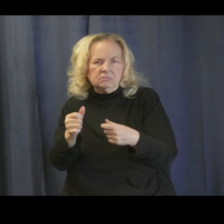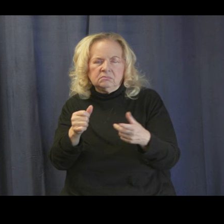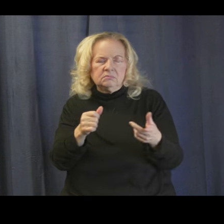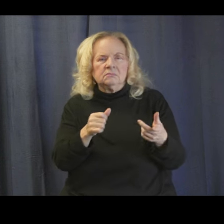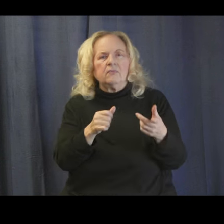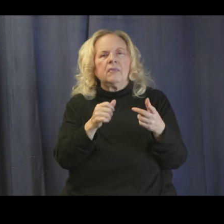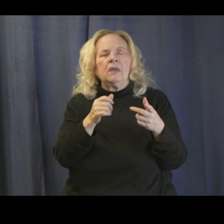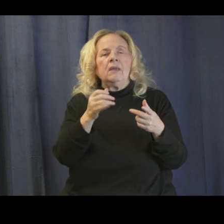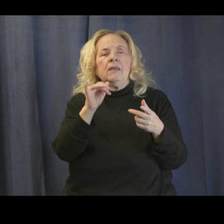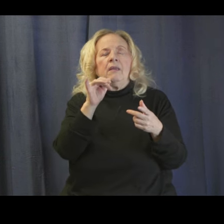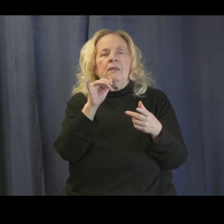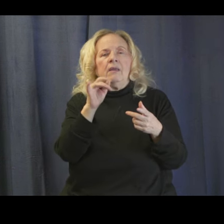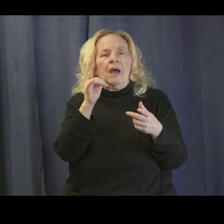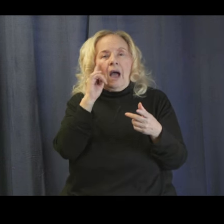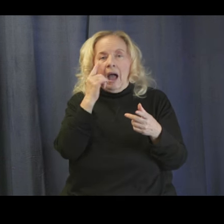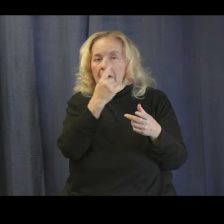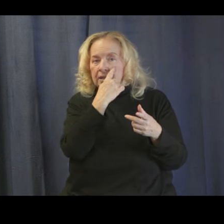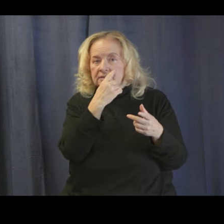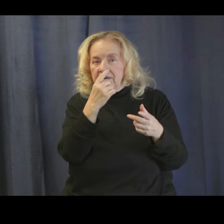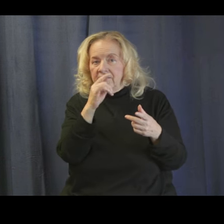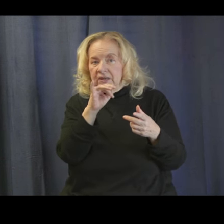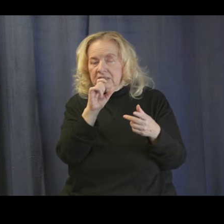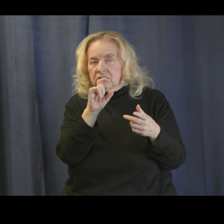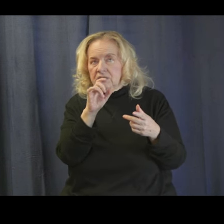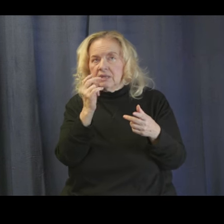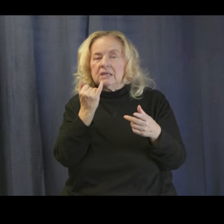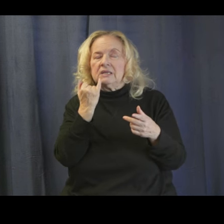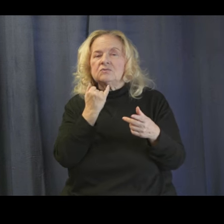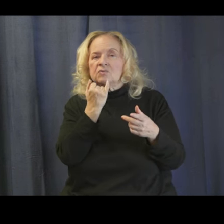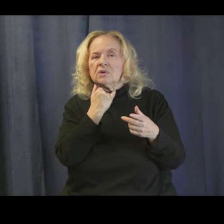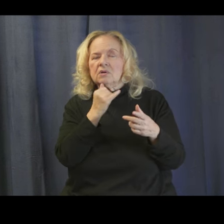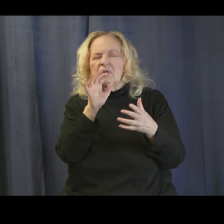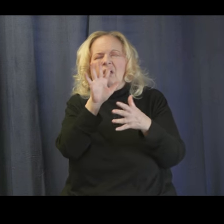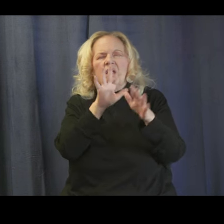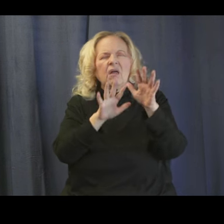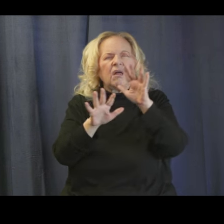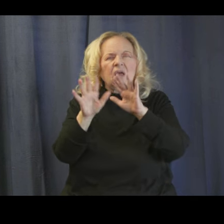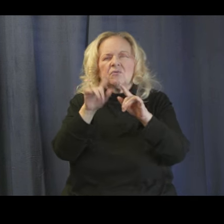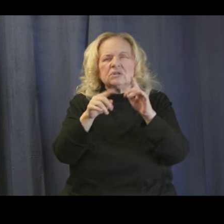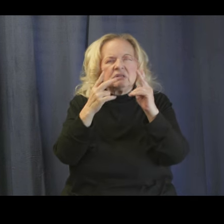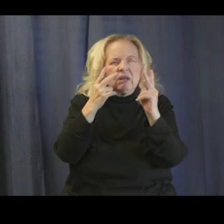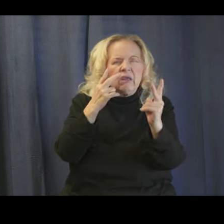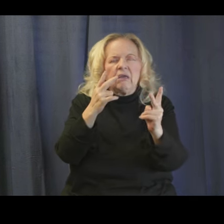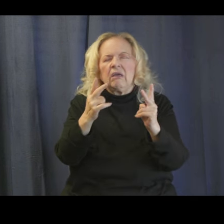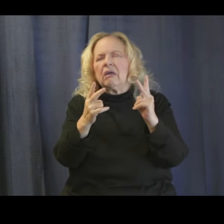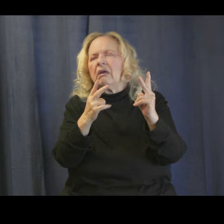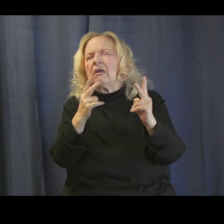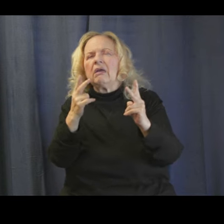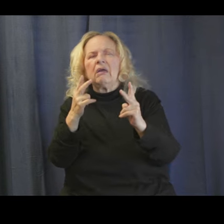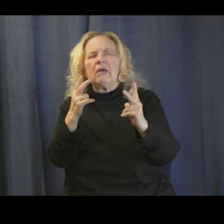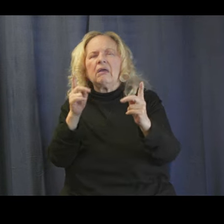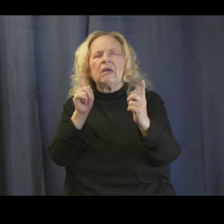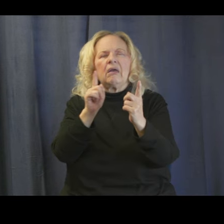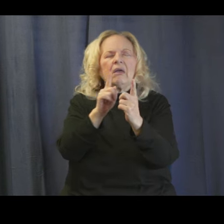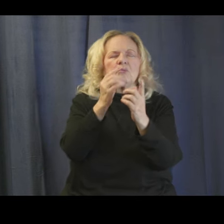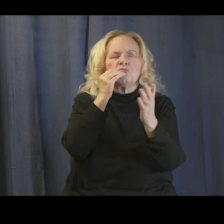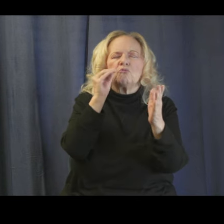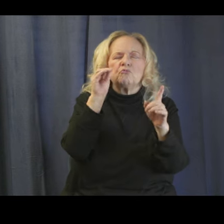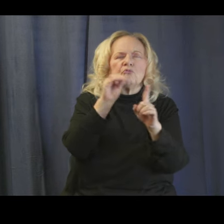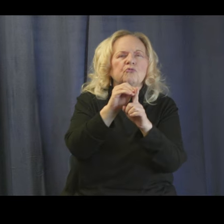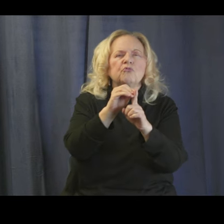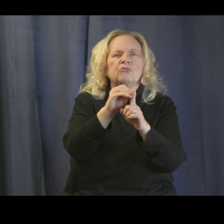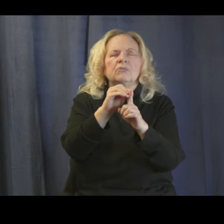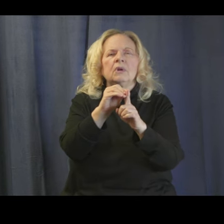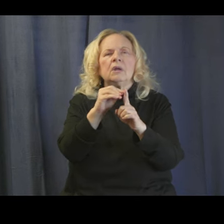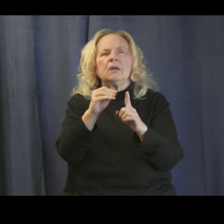48:10, it says the eyes of Israel were dim for aid so that he couldn't see. And he brought them near to him and he kissed them and he